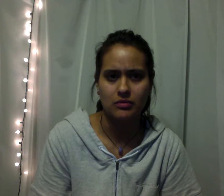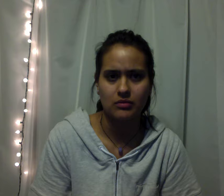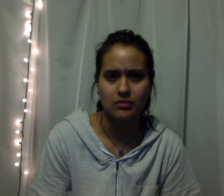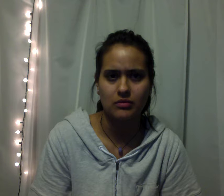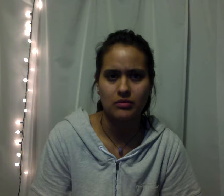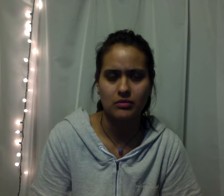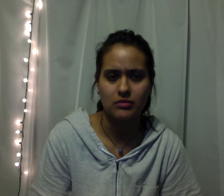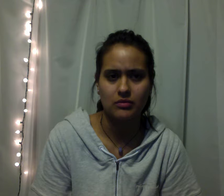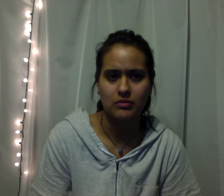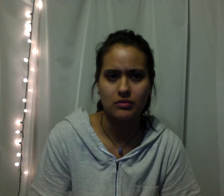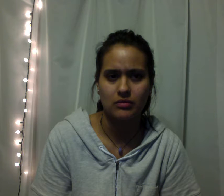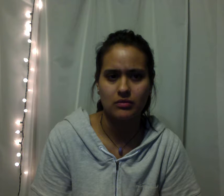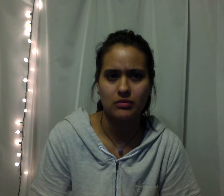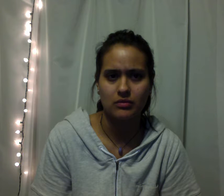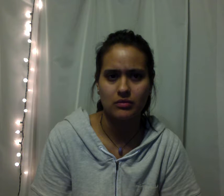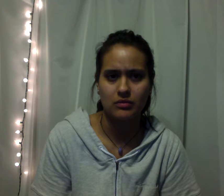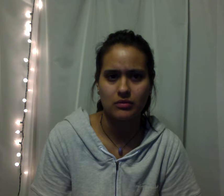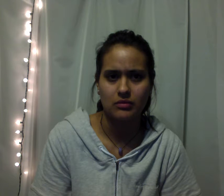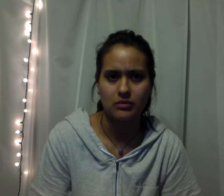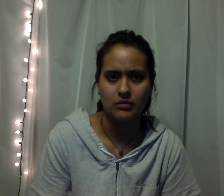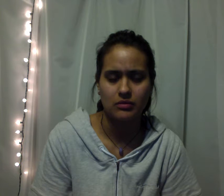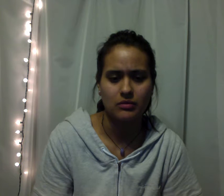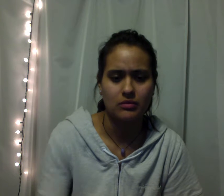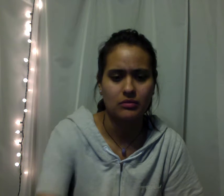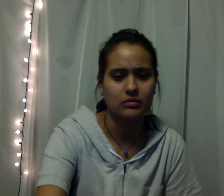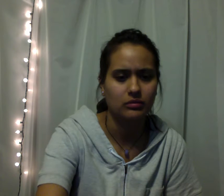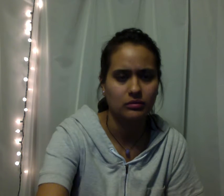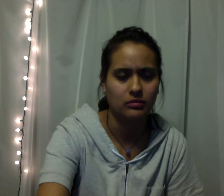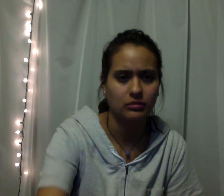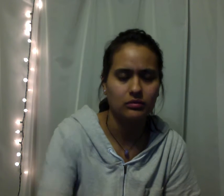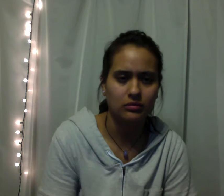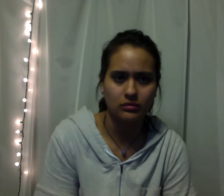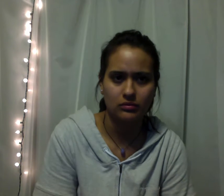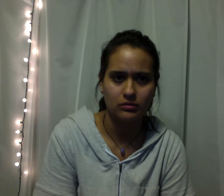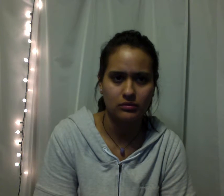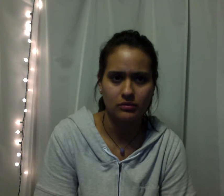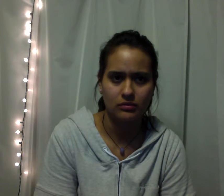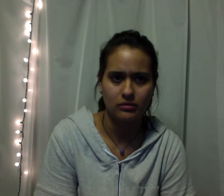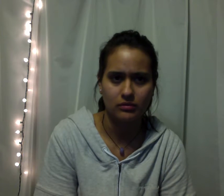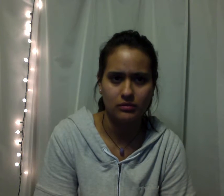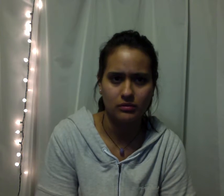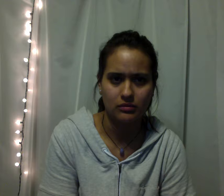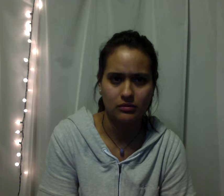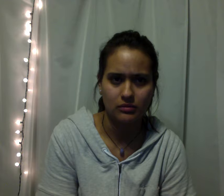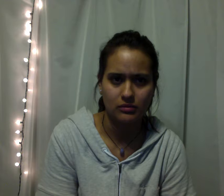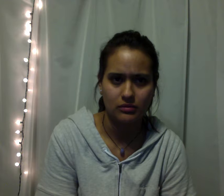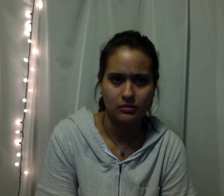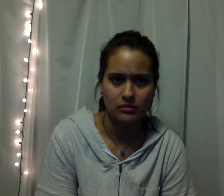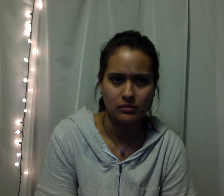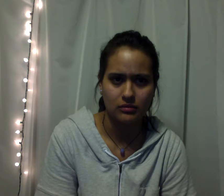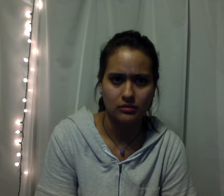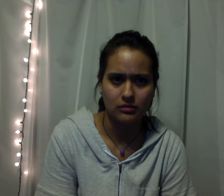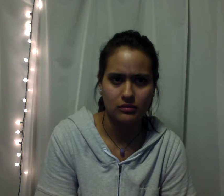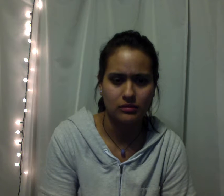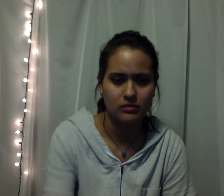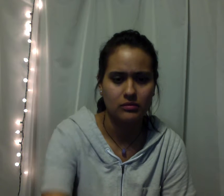You take evaporation, you take water in the liquid form, and you transfer it into water in the gas form.